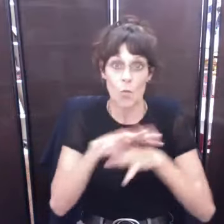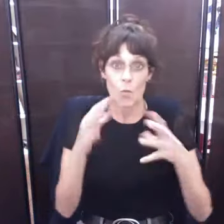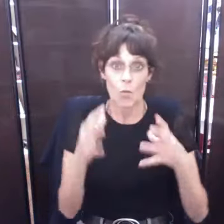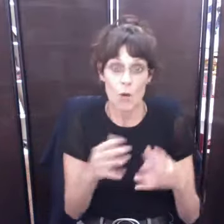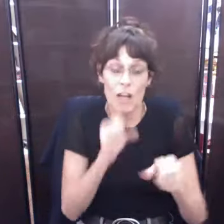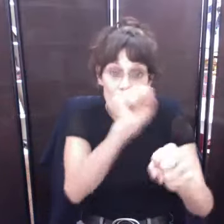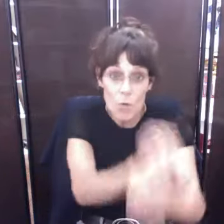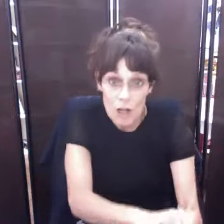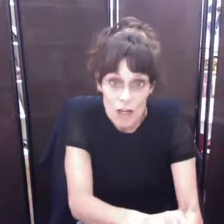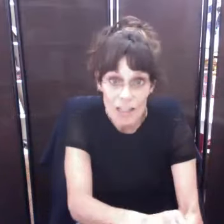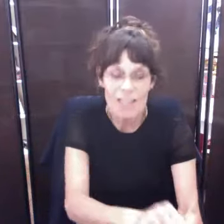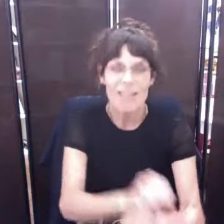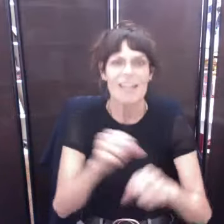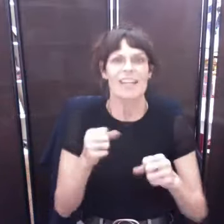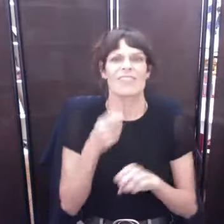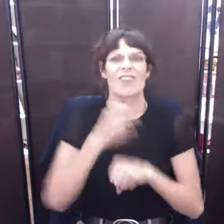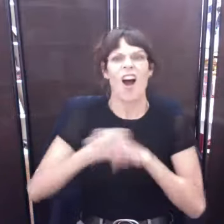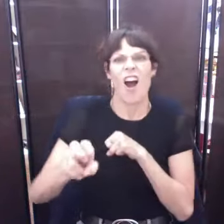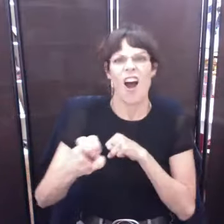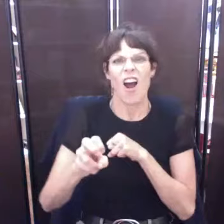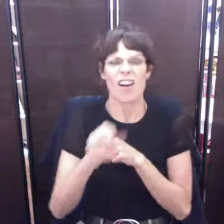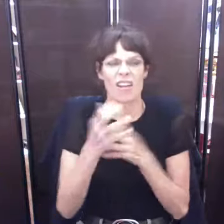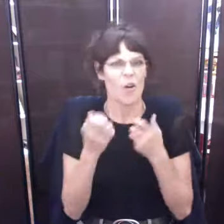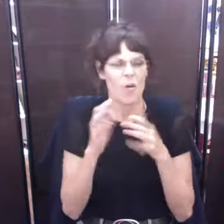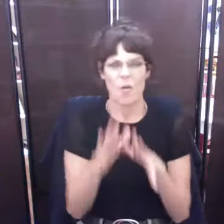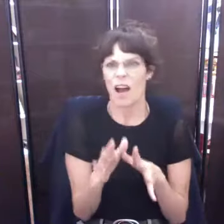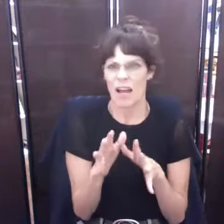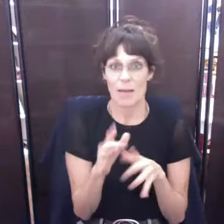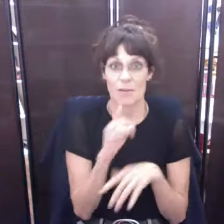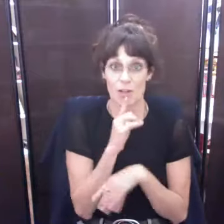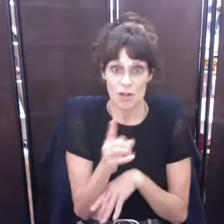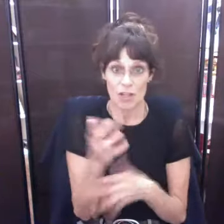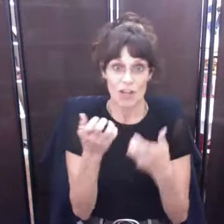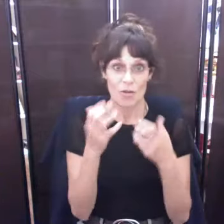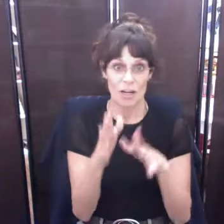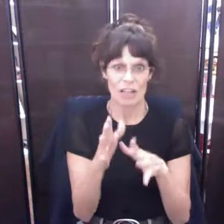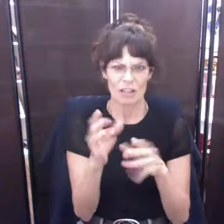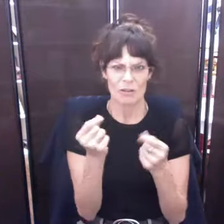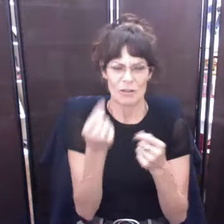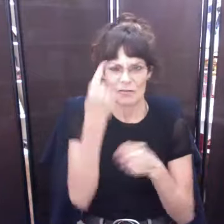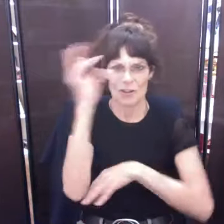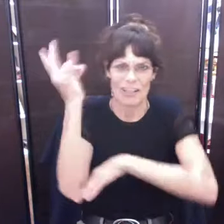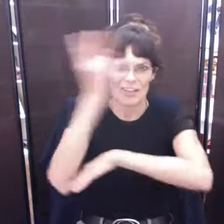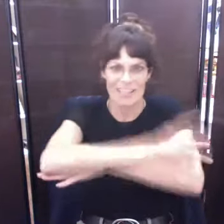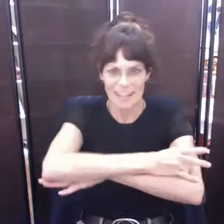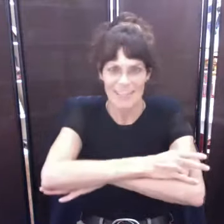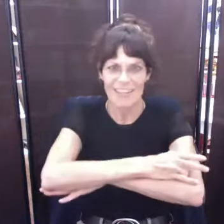hard, it's uncomfortable, and we don't want to do it, and we surely don't want to do it for 7 days. Screw that 7-day